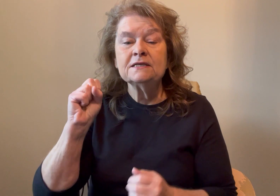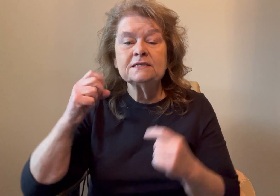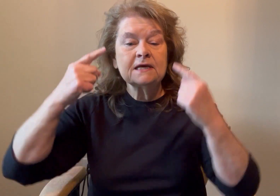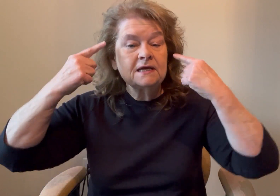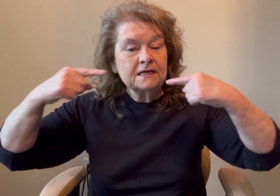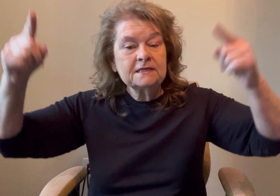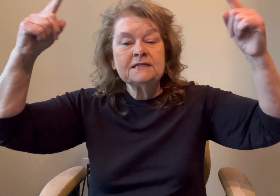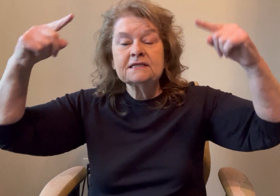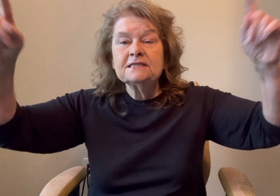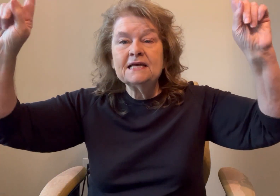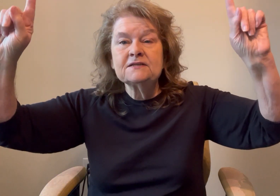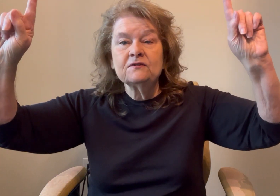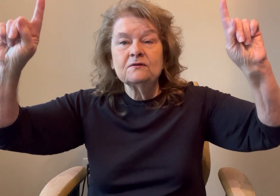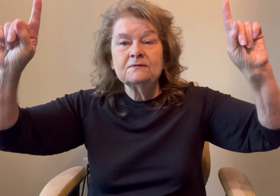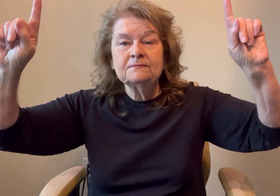was successful.